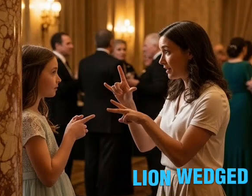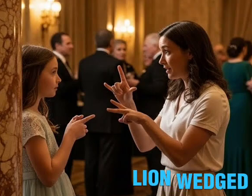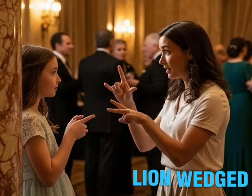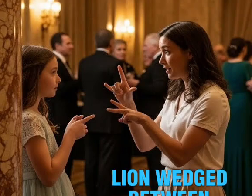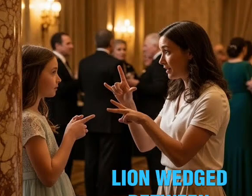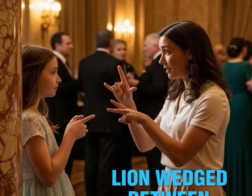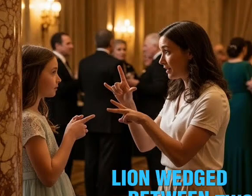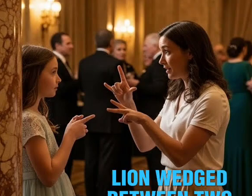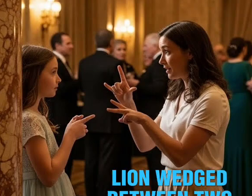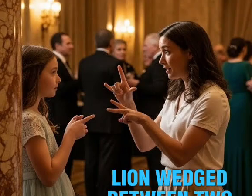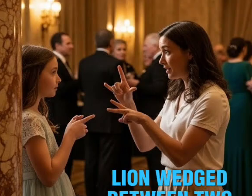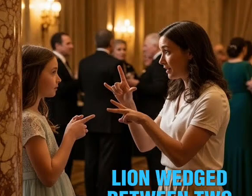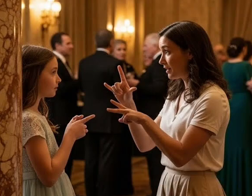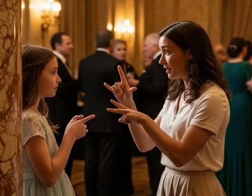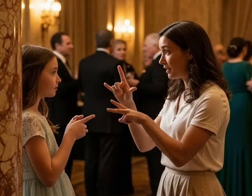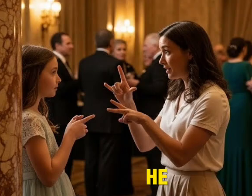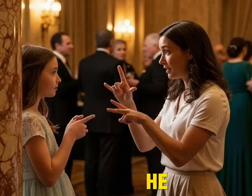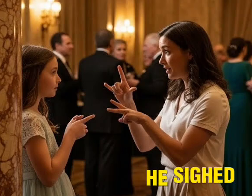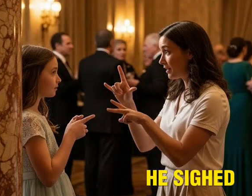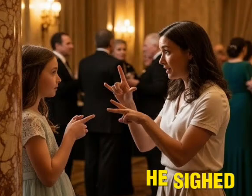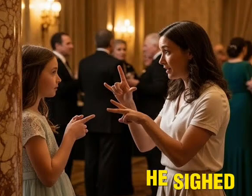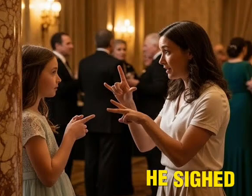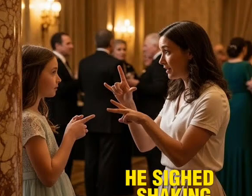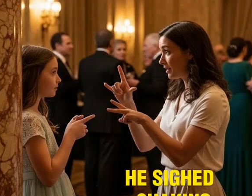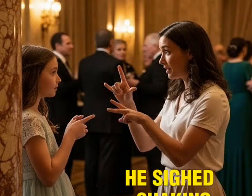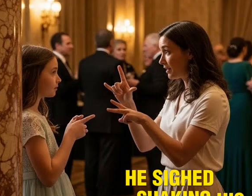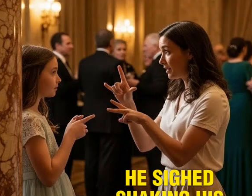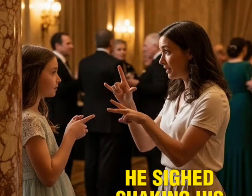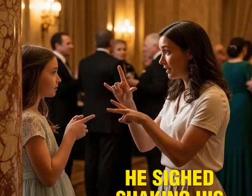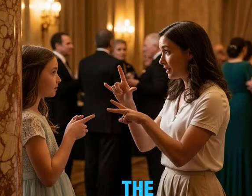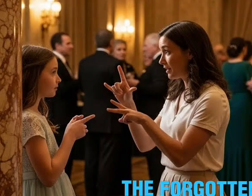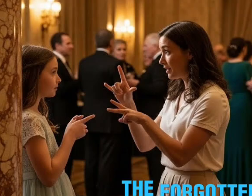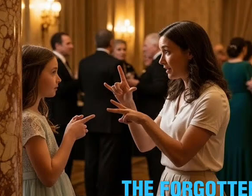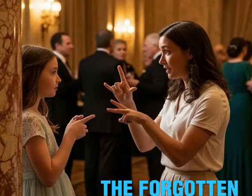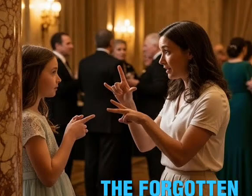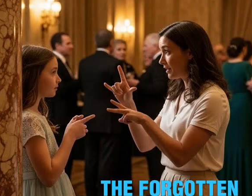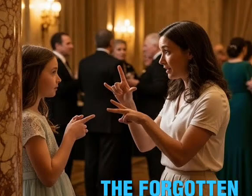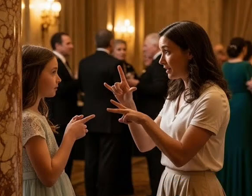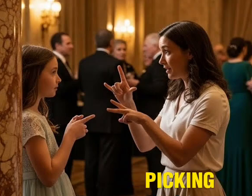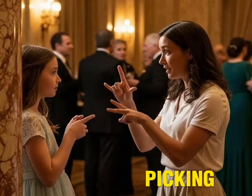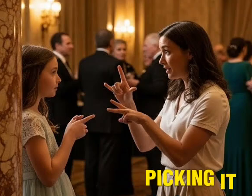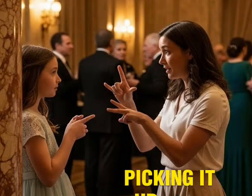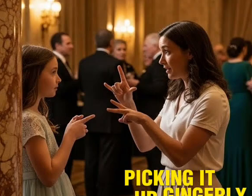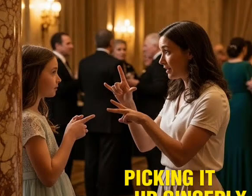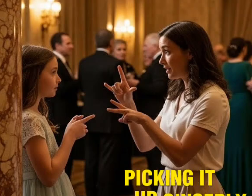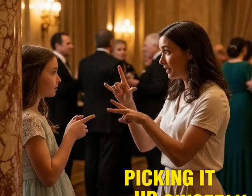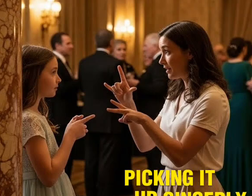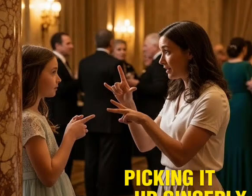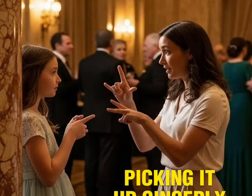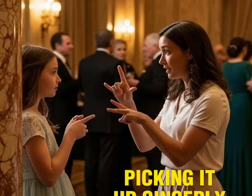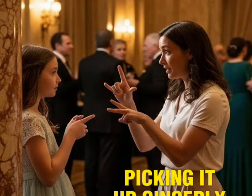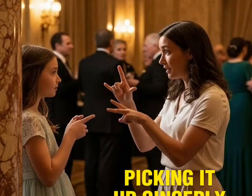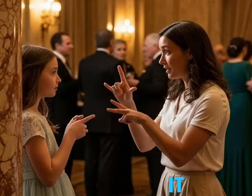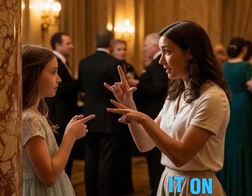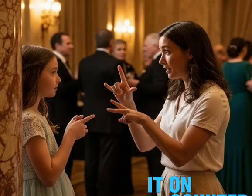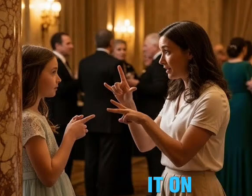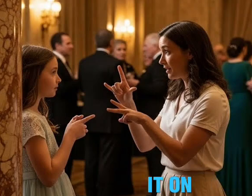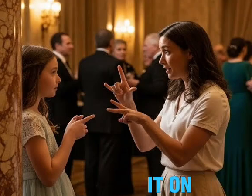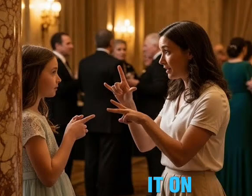wedged between 2 bins. He sighed, shaking his head at the forgotten toy. Picking it up gingerly, he placed it on the counter. It